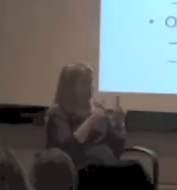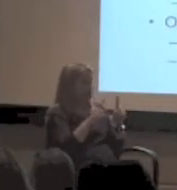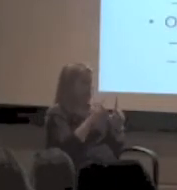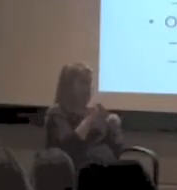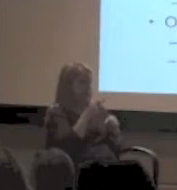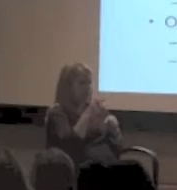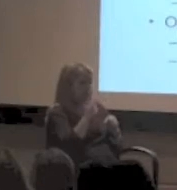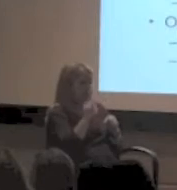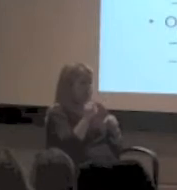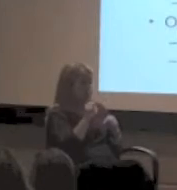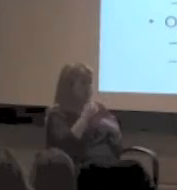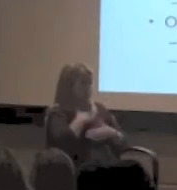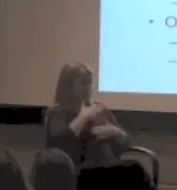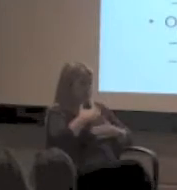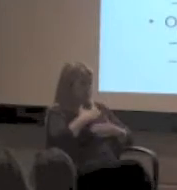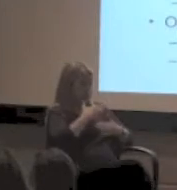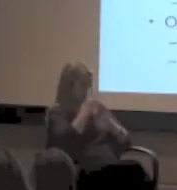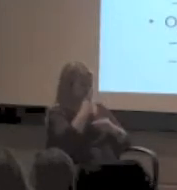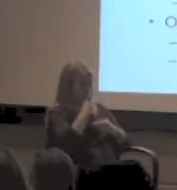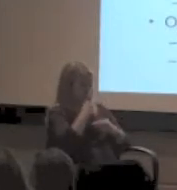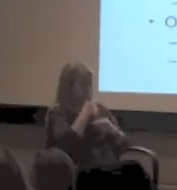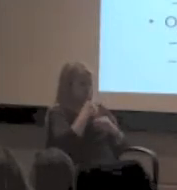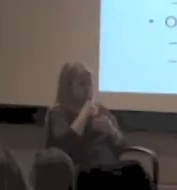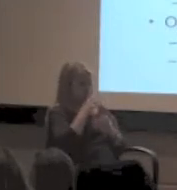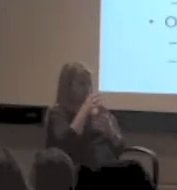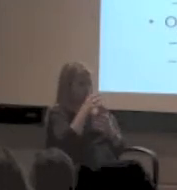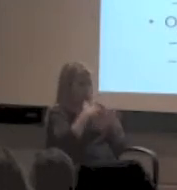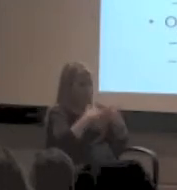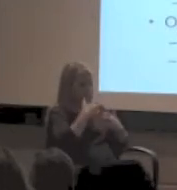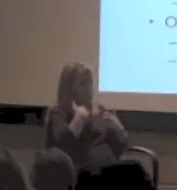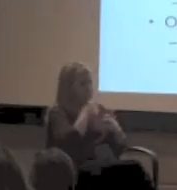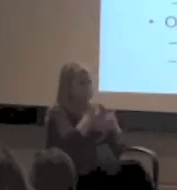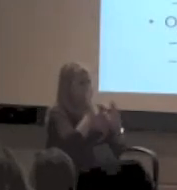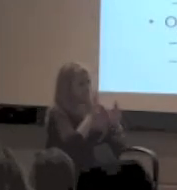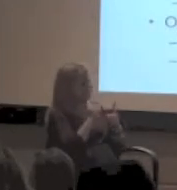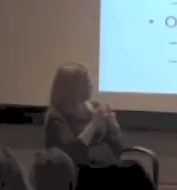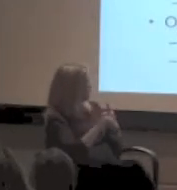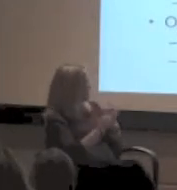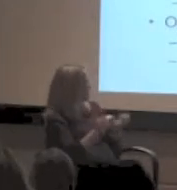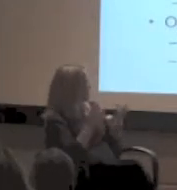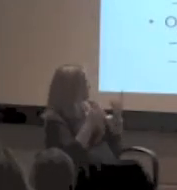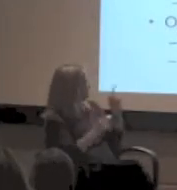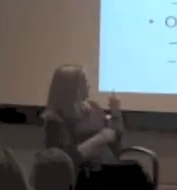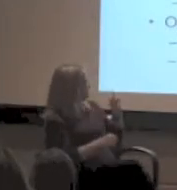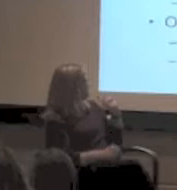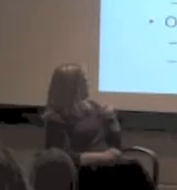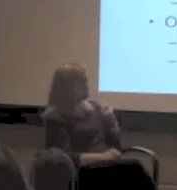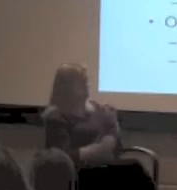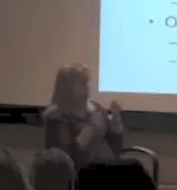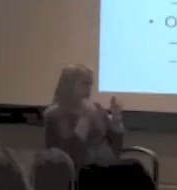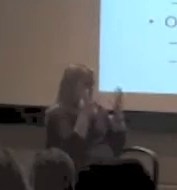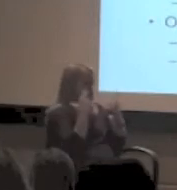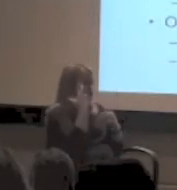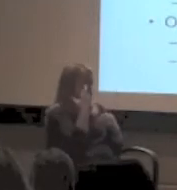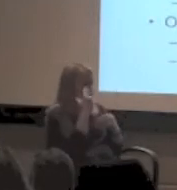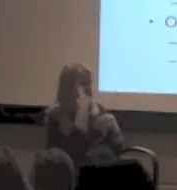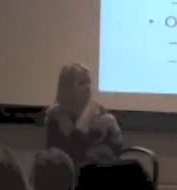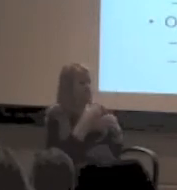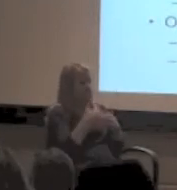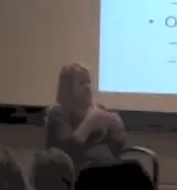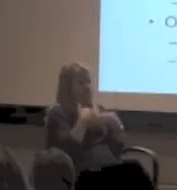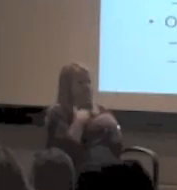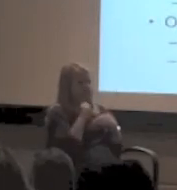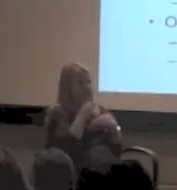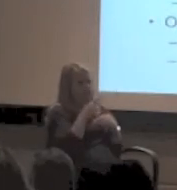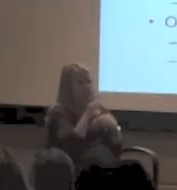told you most kids have vocal cord paresis, so we don't really pay too much attention to that, and there's a million reasons for a baby to have apnea.